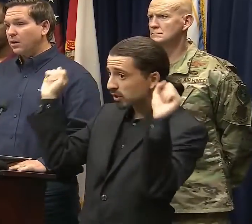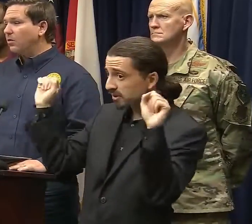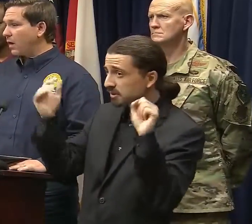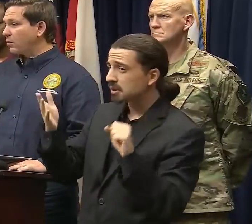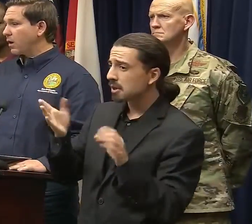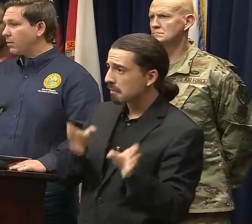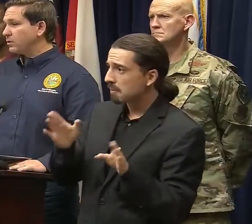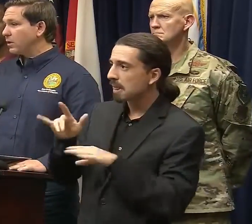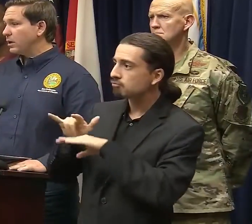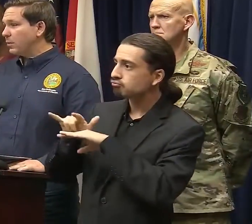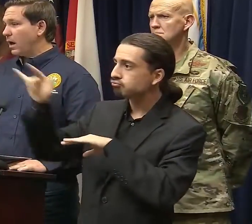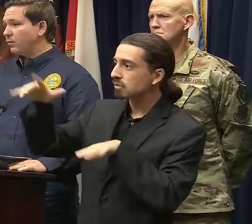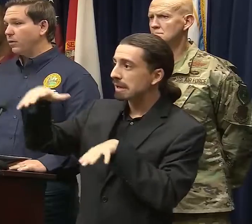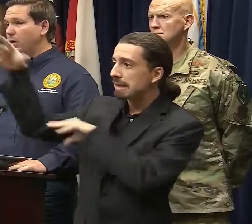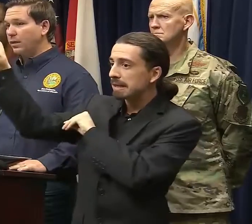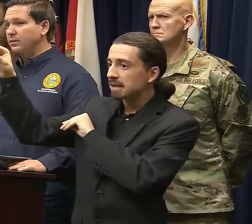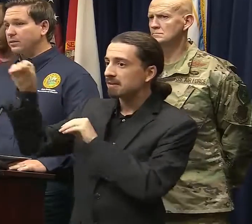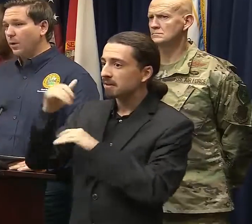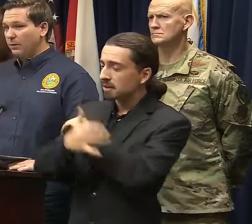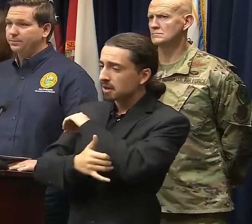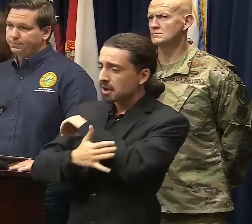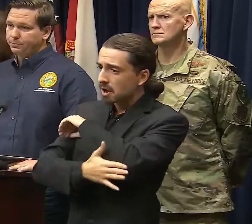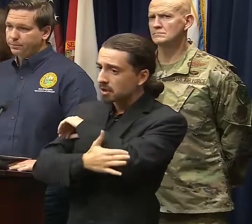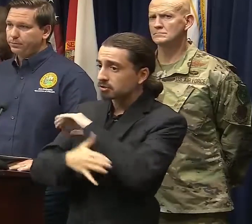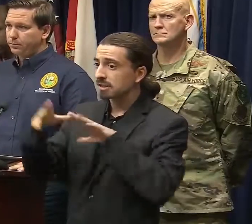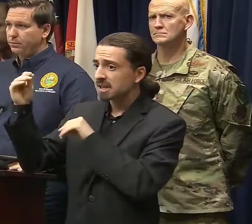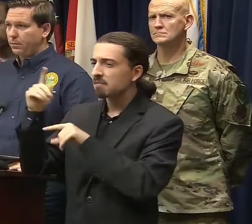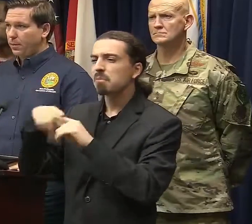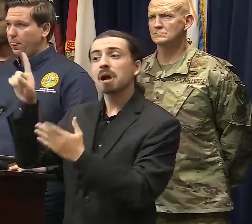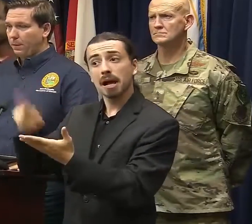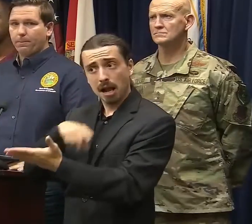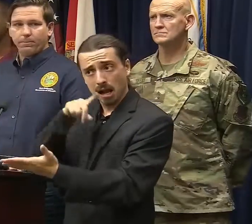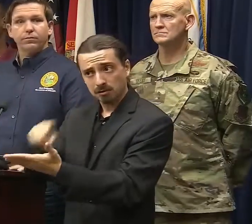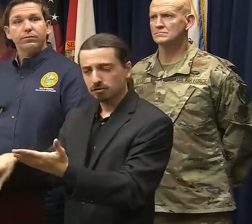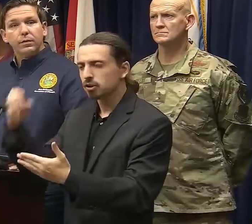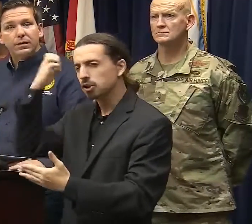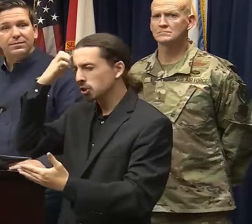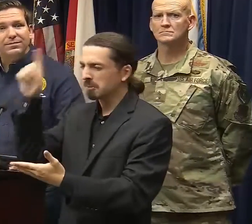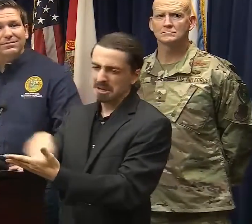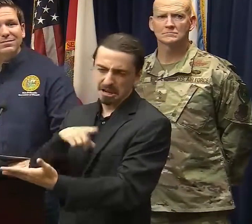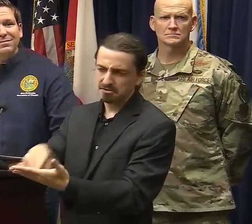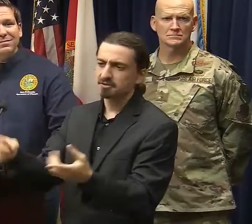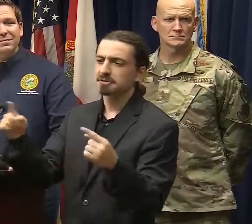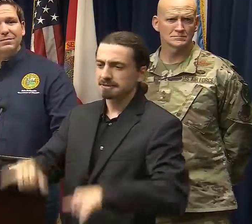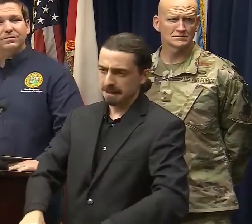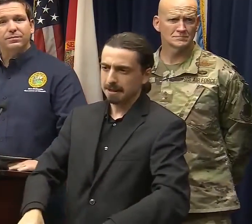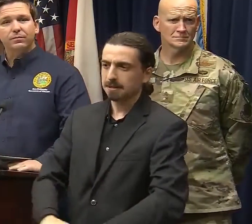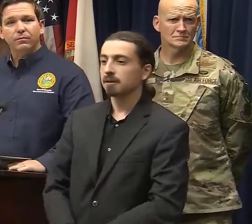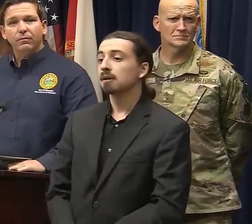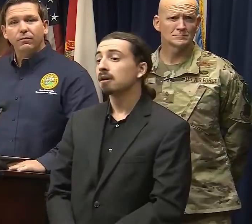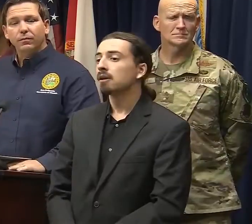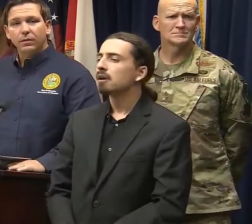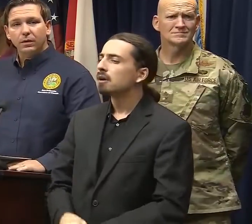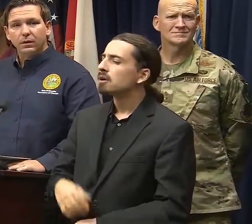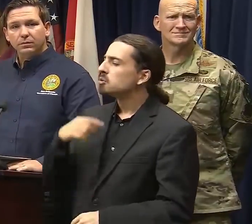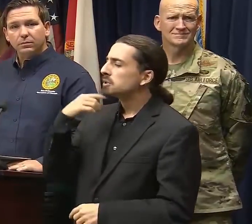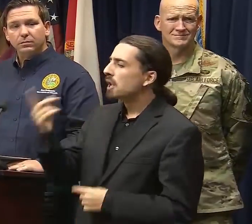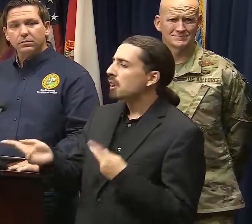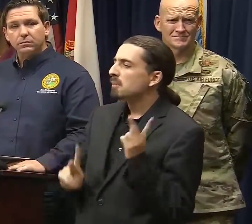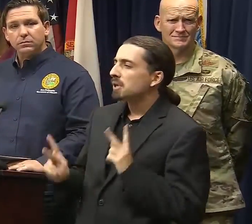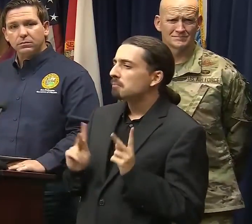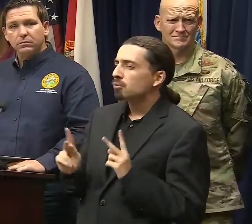that the federal government's looking to be helpful on this as well. We're going to have time for one more question, guys. One more. What do you say to people who may be in that evacuation